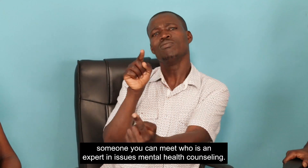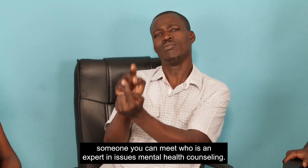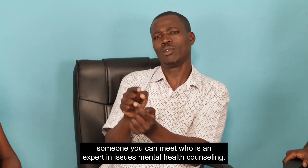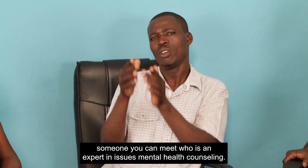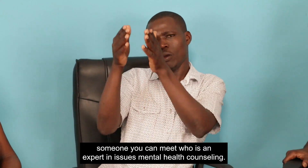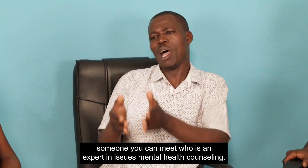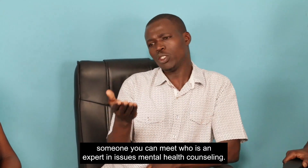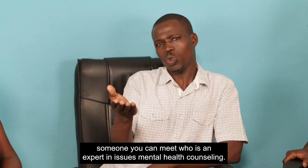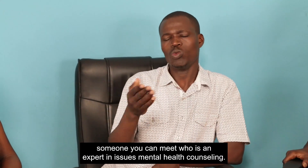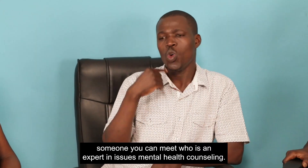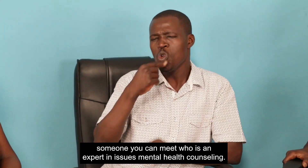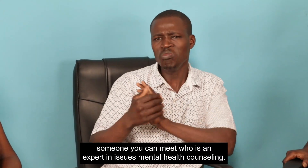look for a friend or a family member